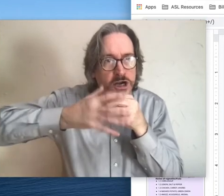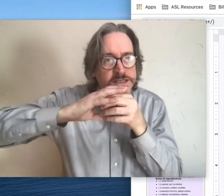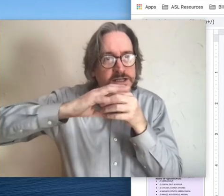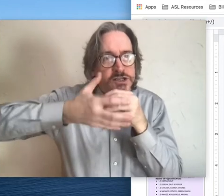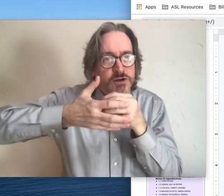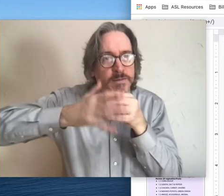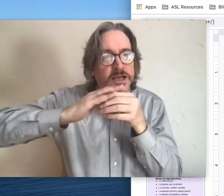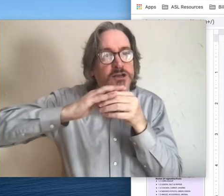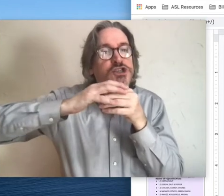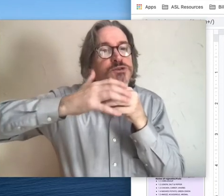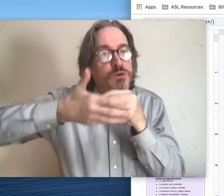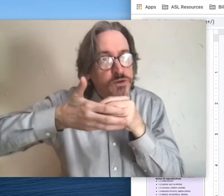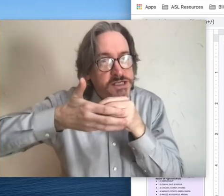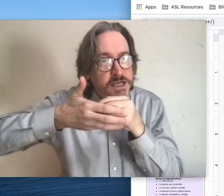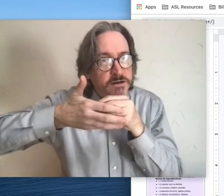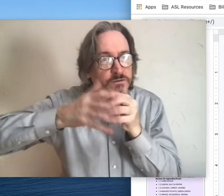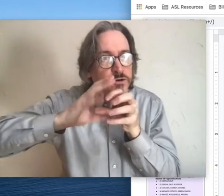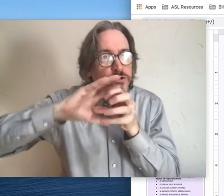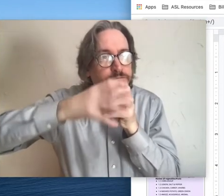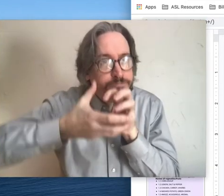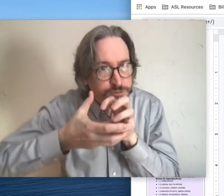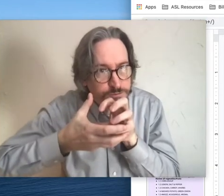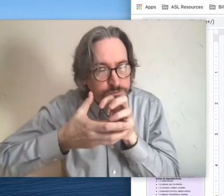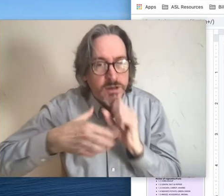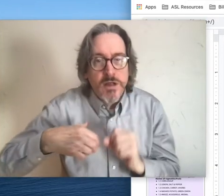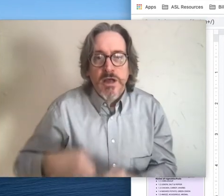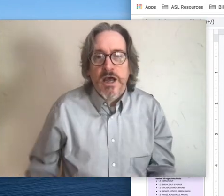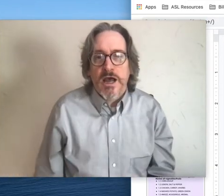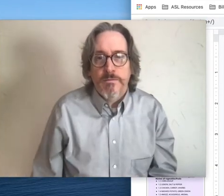are constantly describing like smooth-skinned fruit,